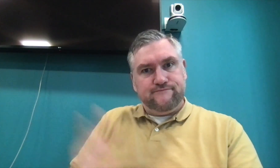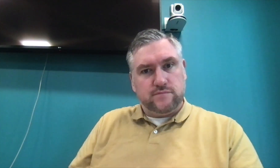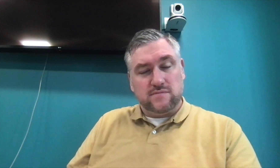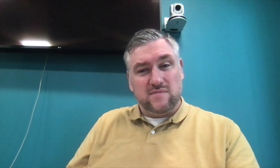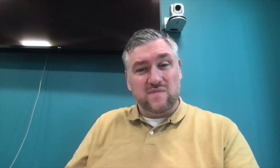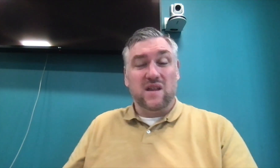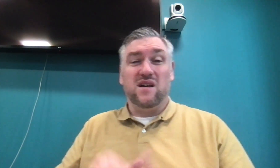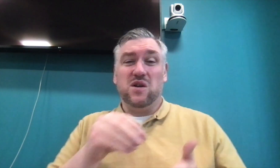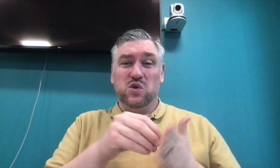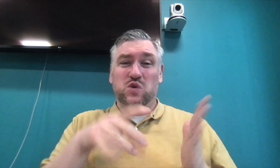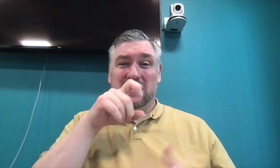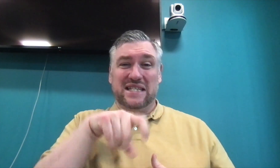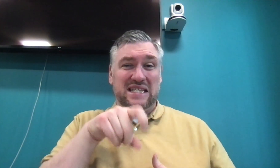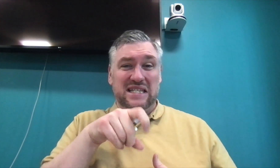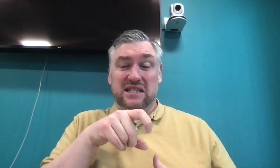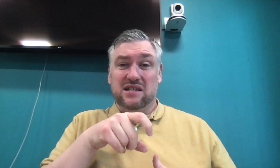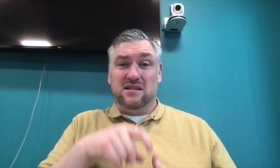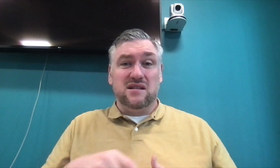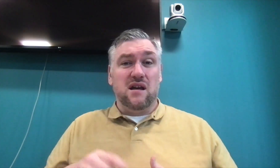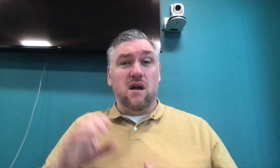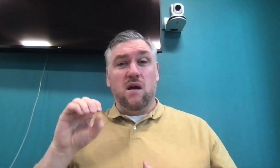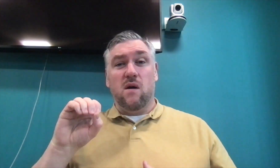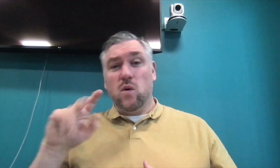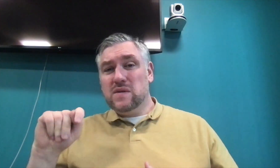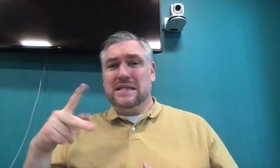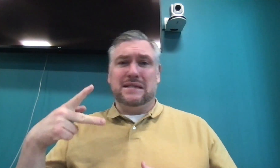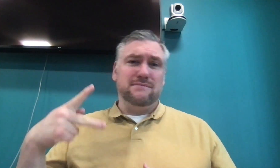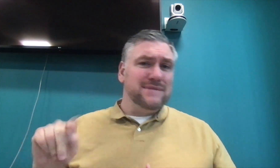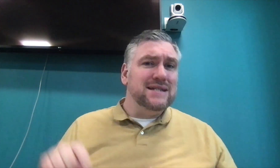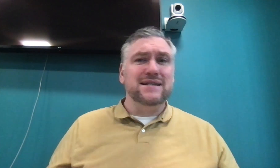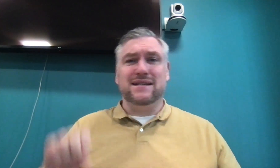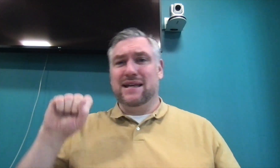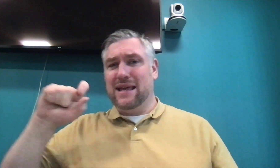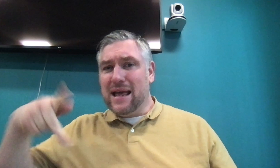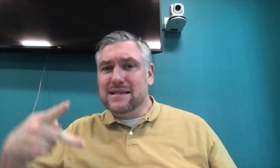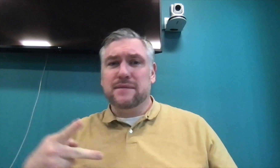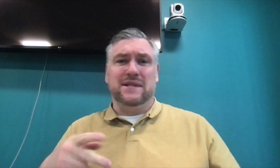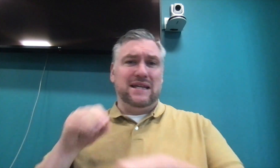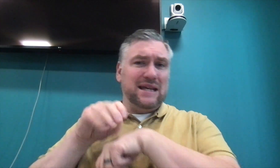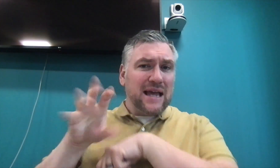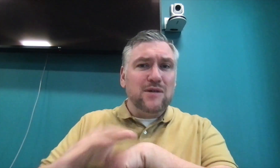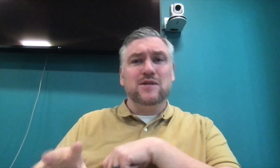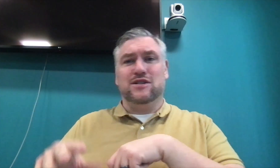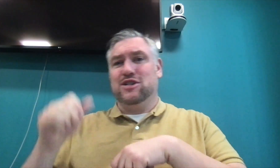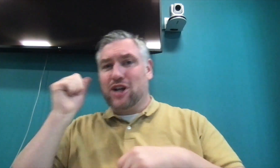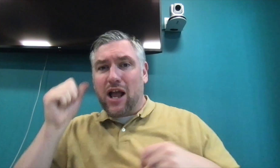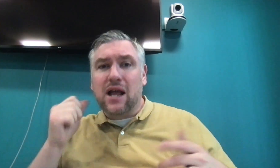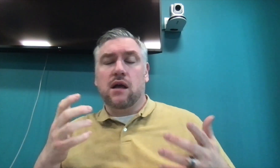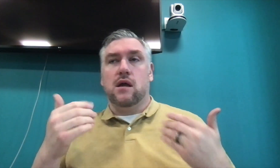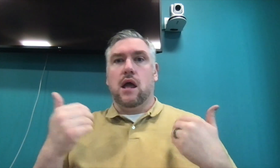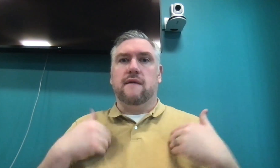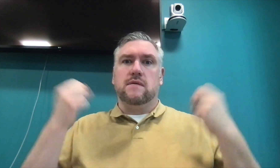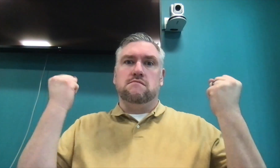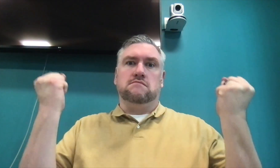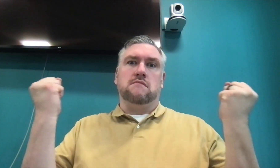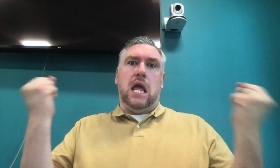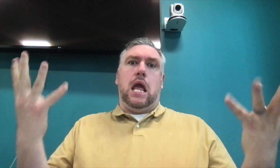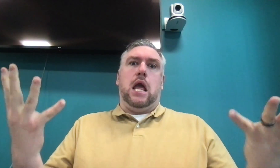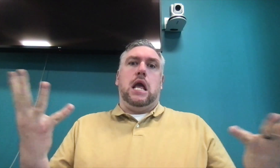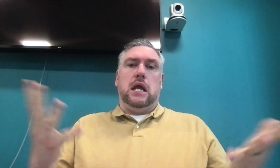is messed up with the schedule, let them know. Let them know what student needs are. OT, PT, SLPs, counselors, audiologists,